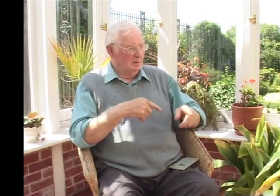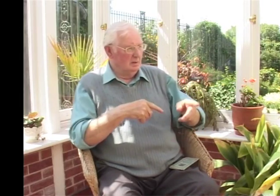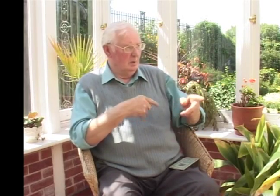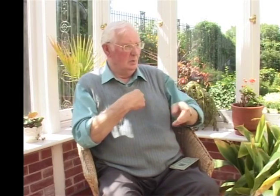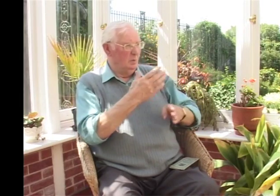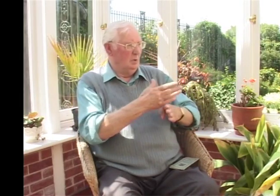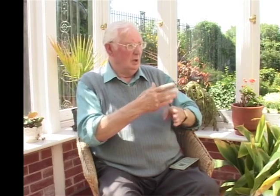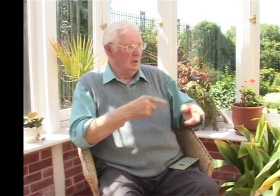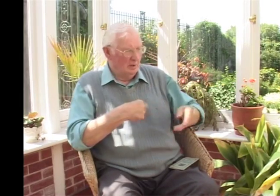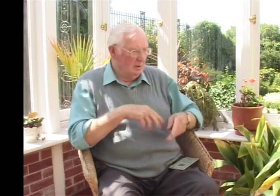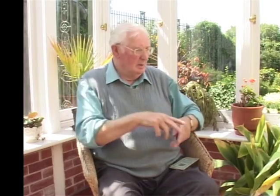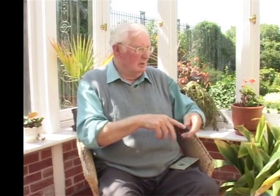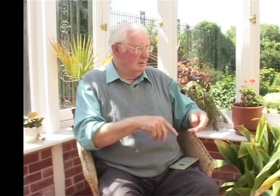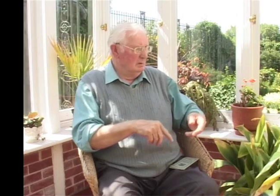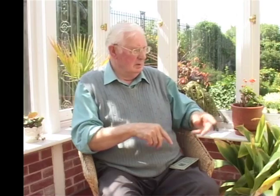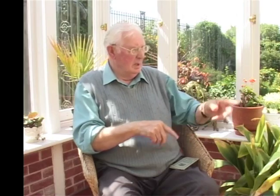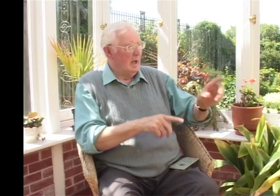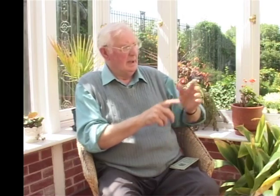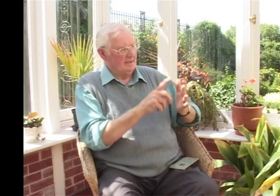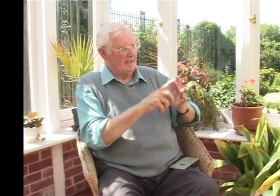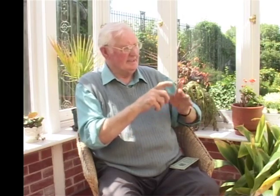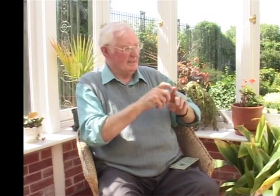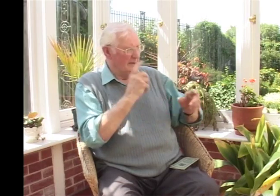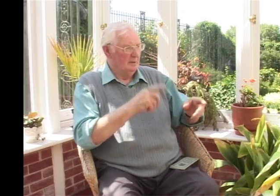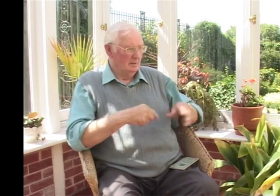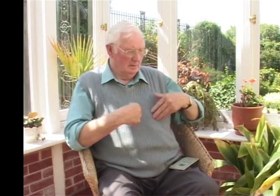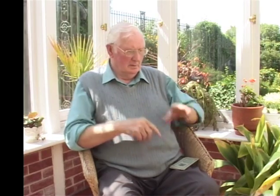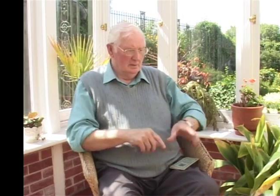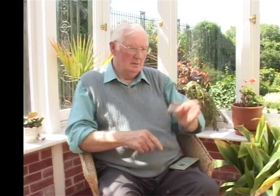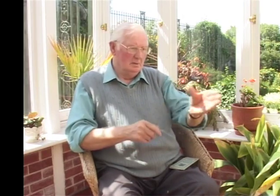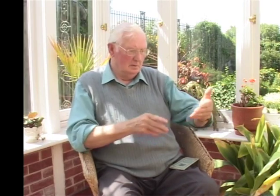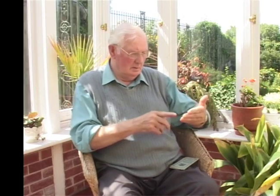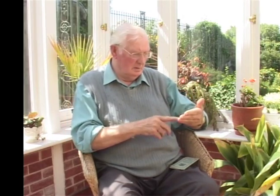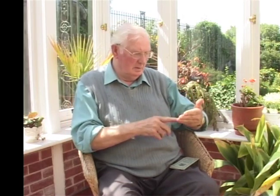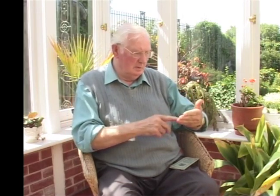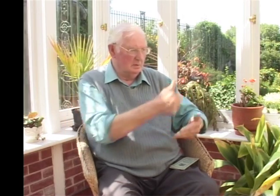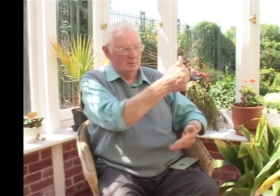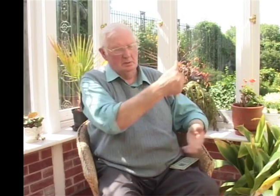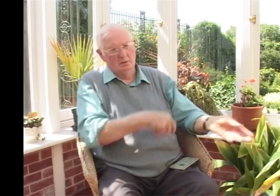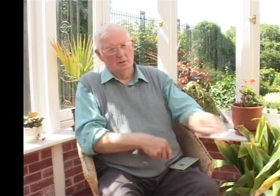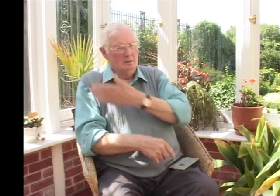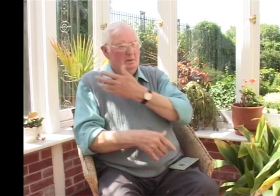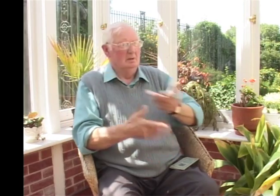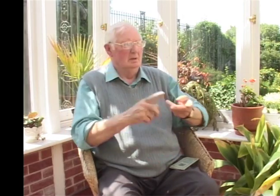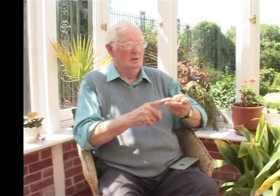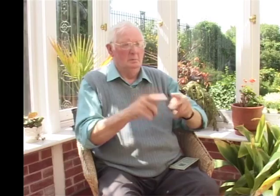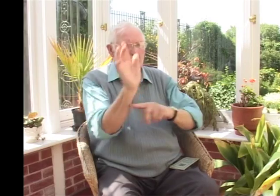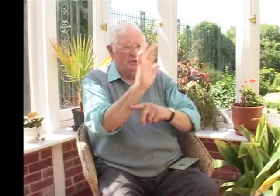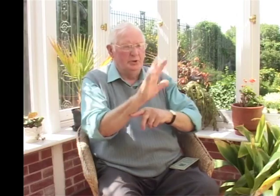If we went to work, they'd ask you for your ID and you had to show it then. And they'd go, yep, that's fine, off you go. Even in the pictures, you had to show